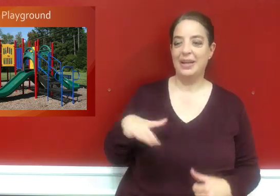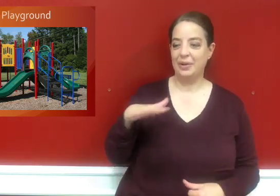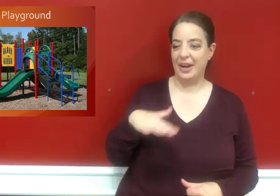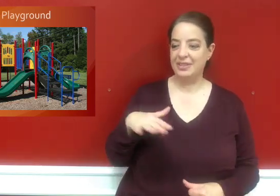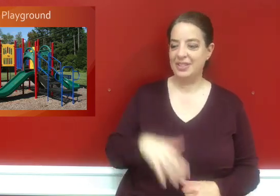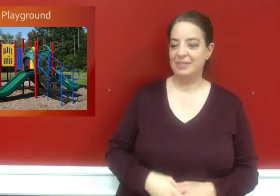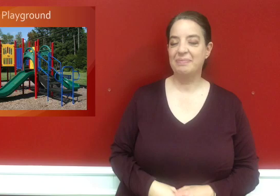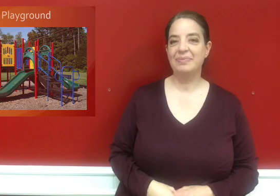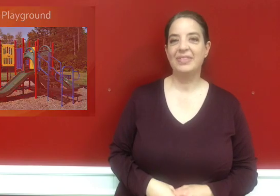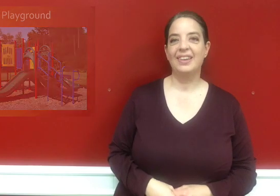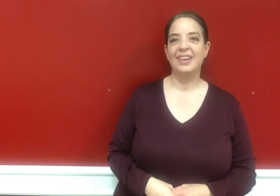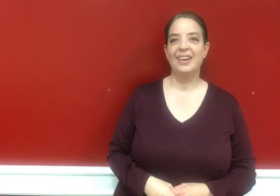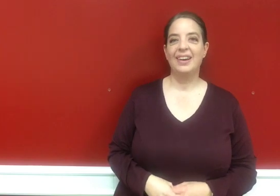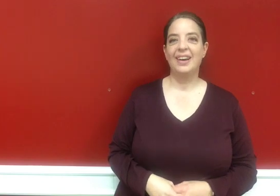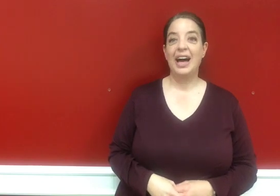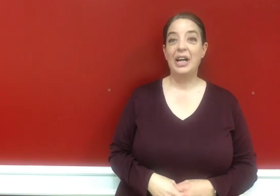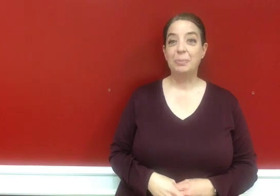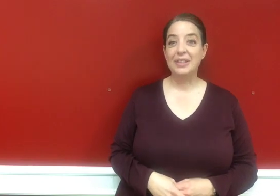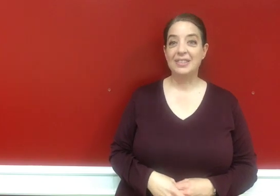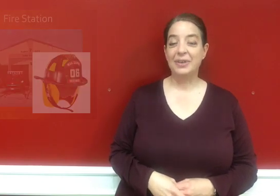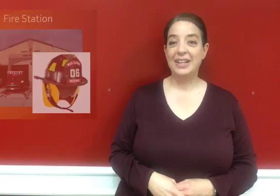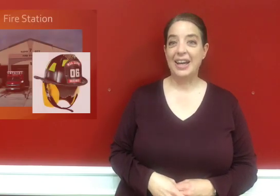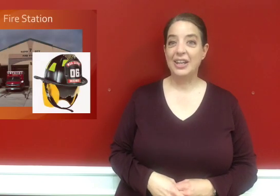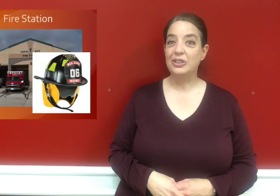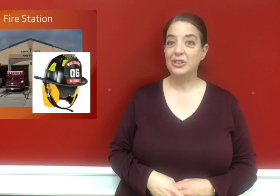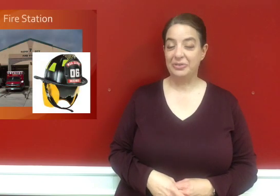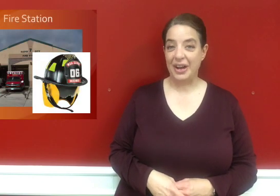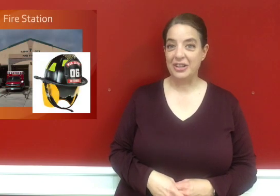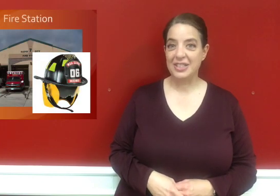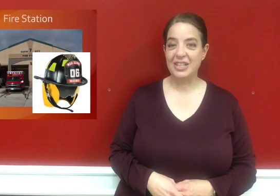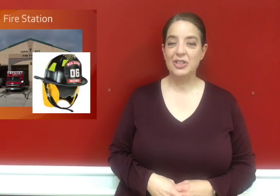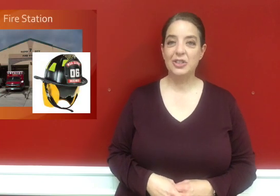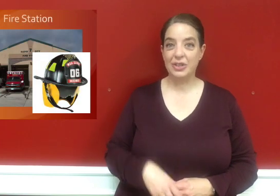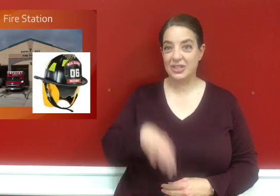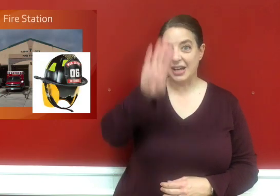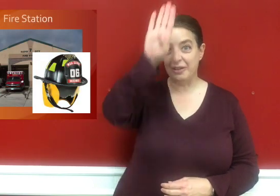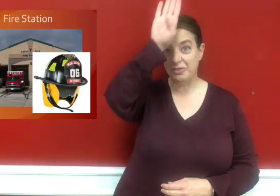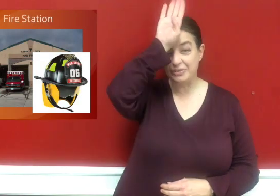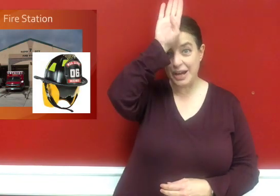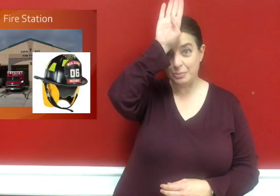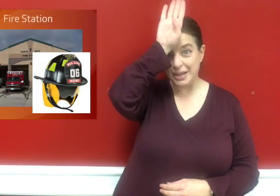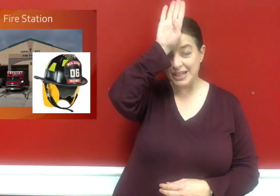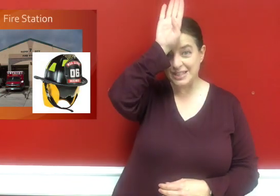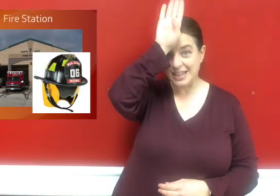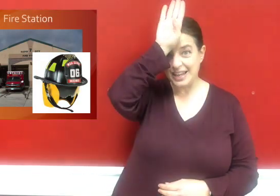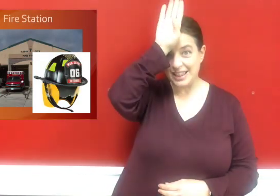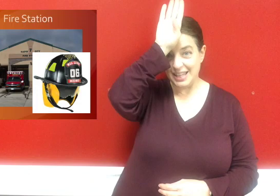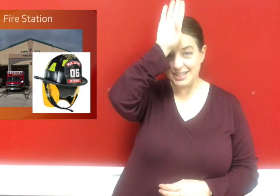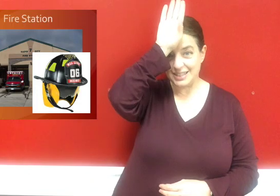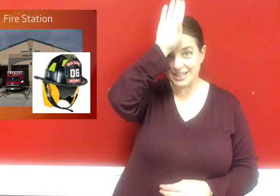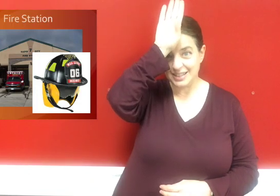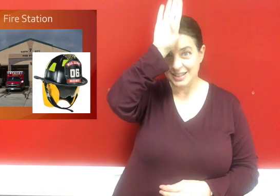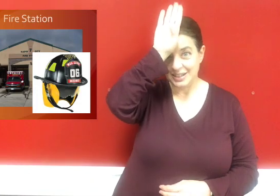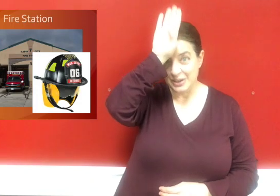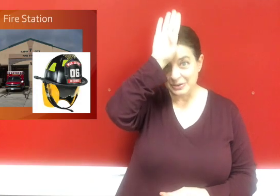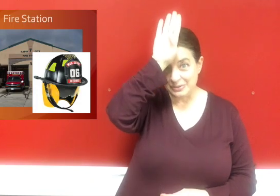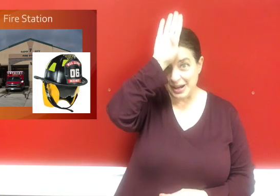Playground. Other places around town include the fire station. So the sign for firemen is like this.